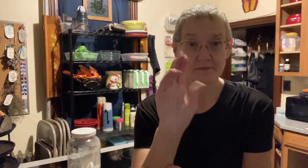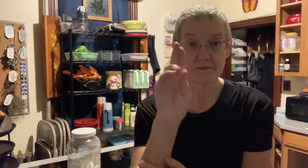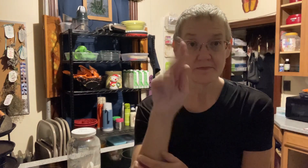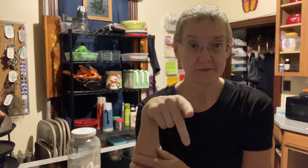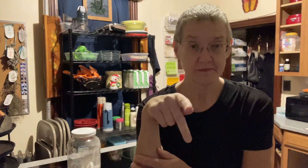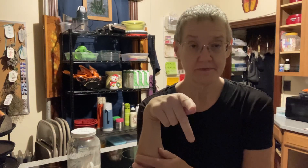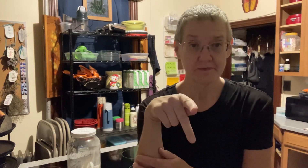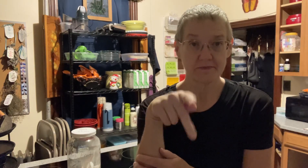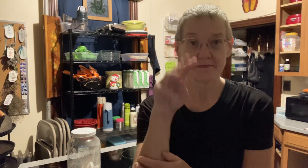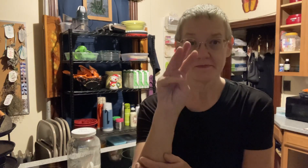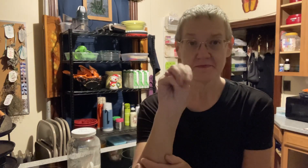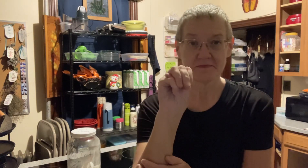I used 1 cup.